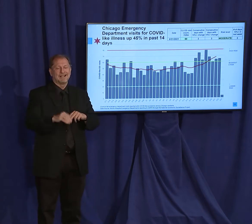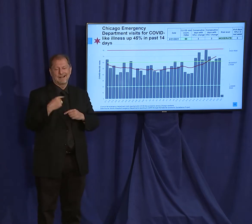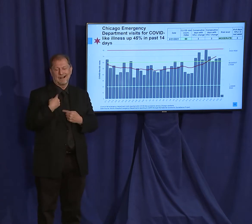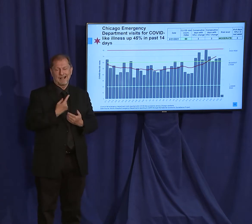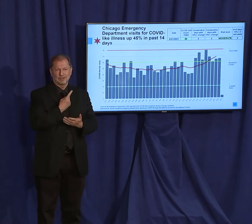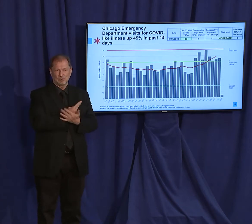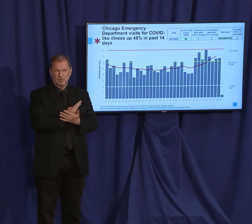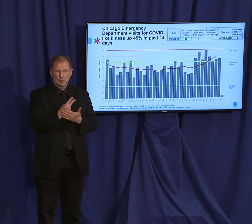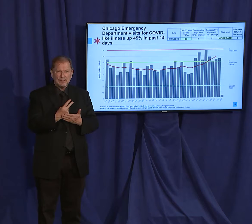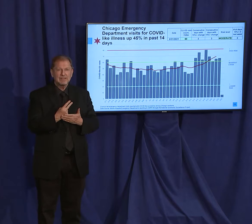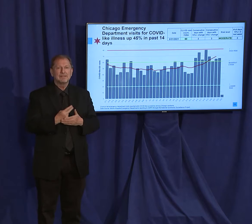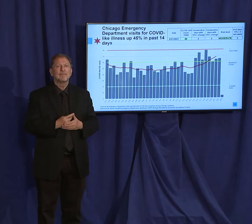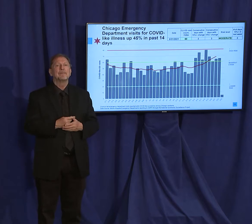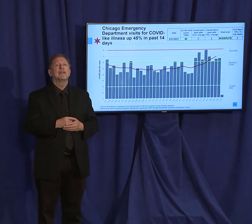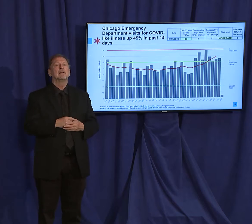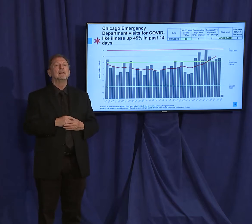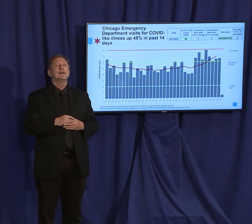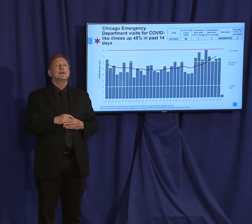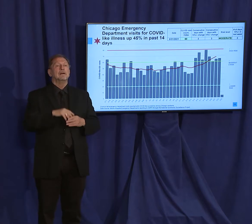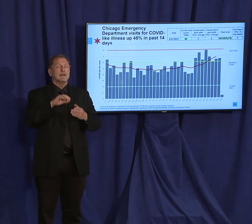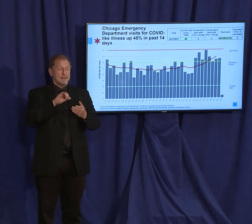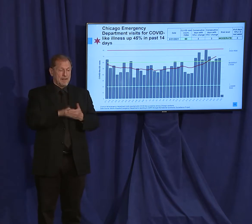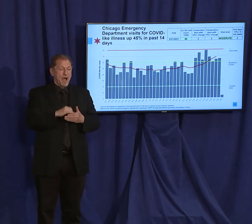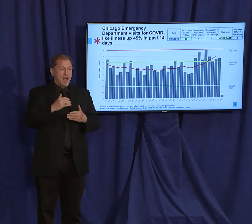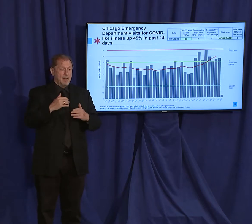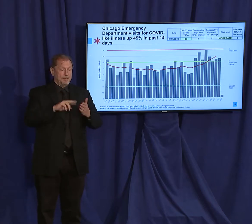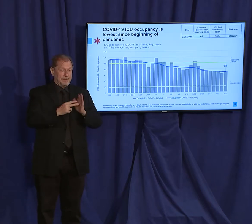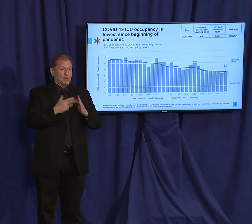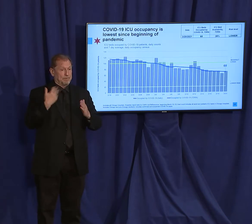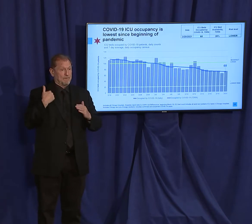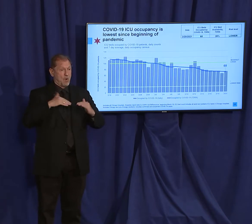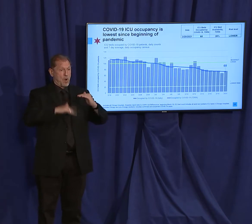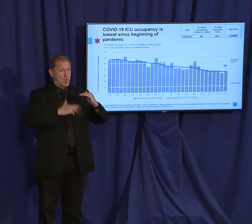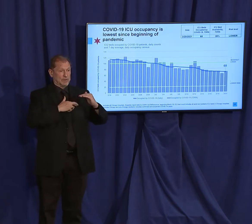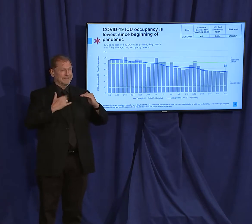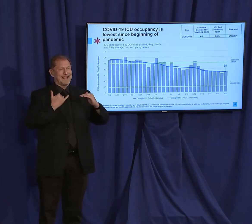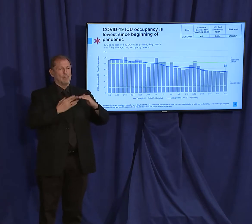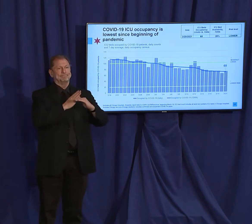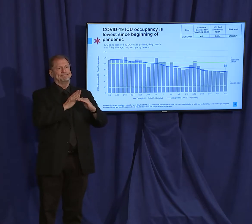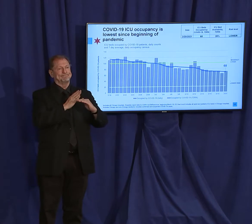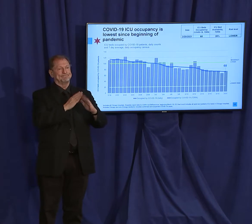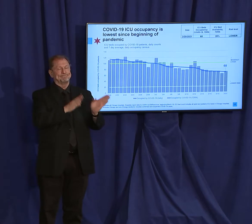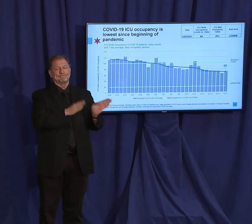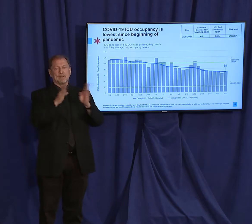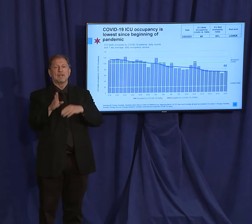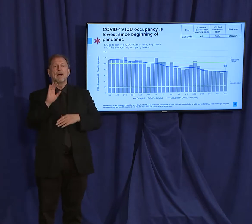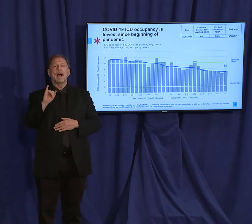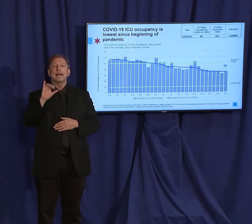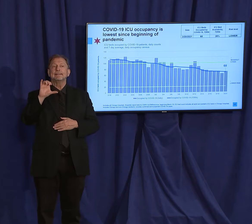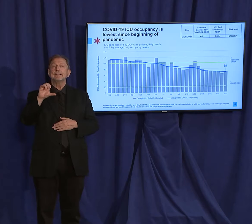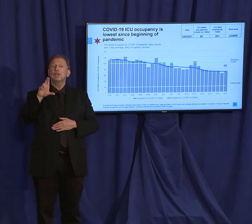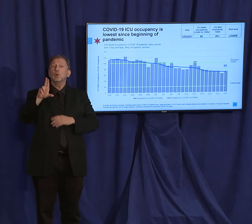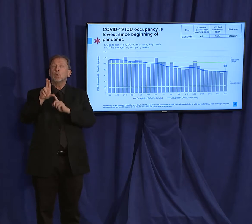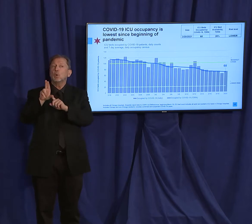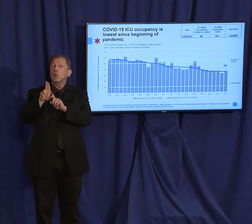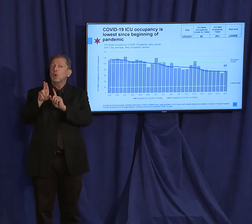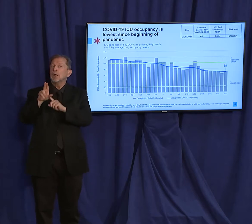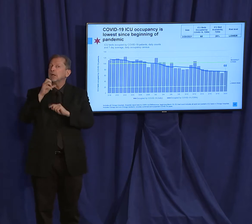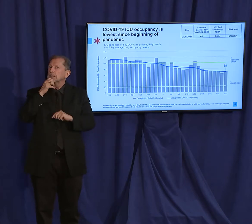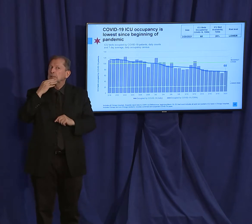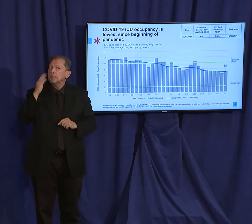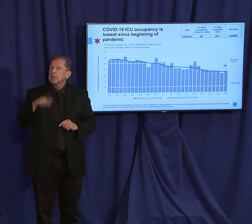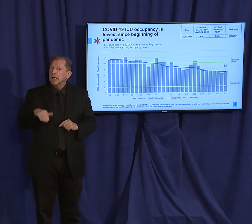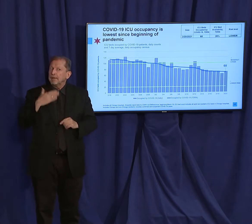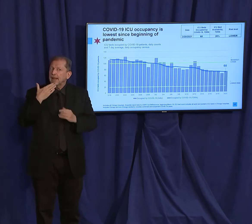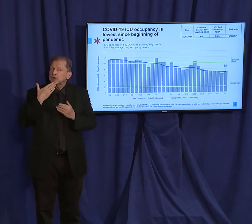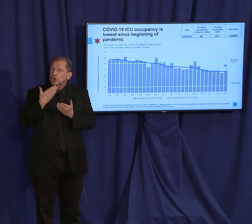days, have moved from the lower risk to the moderate risk state. And then our ICU occupancy is the lowest since the beginning of the pandemic. So